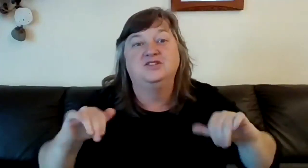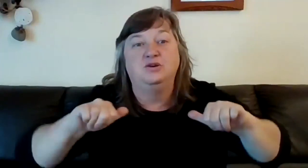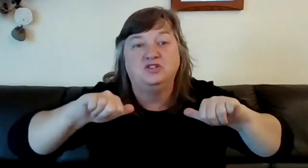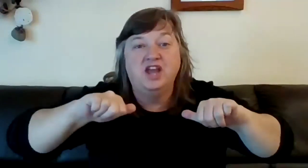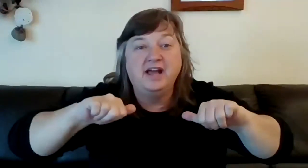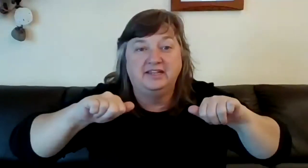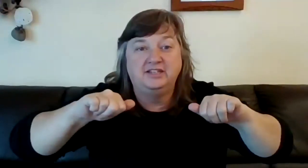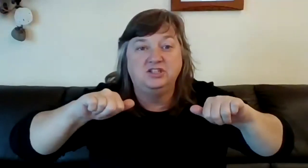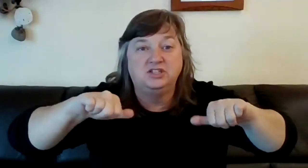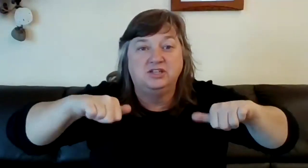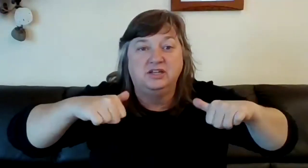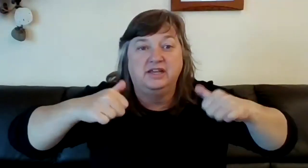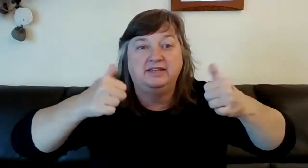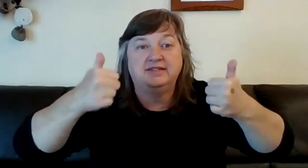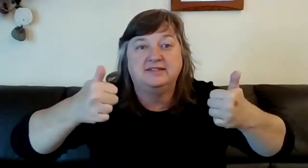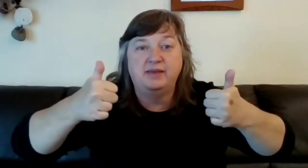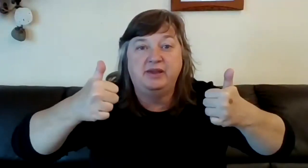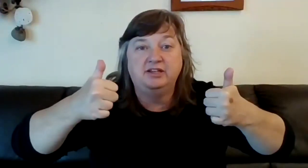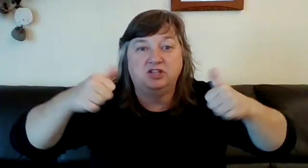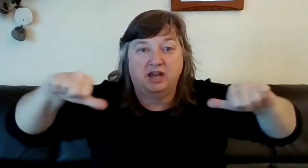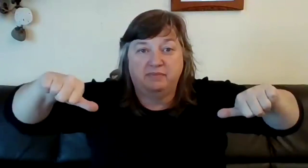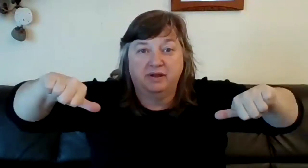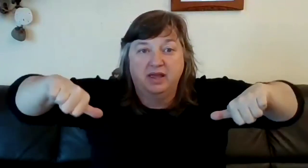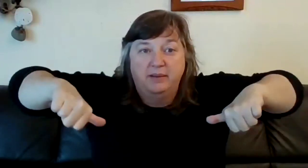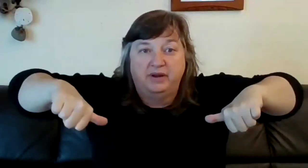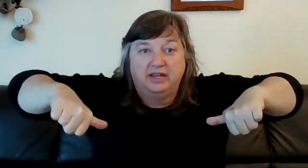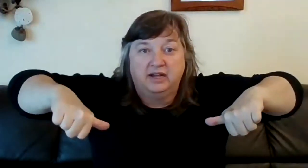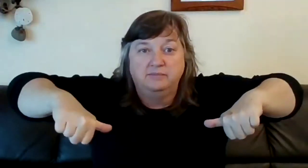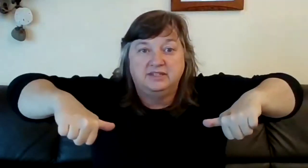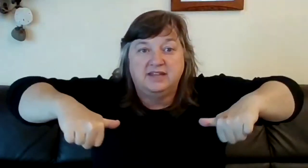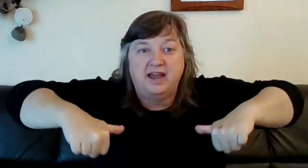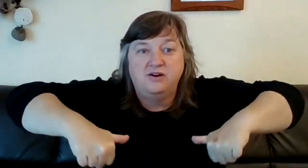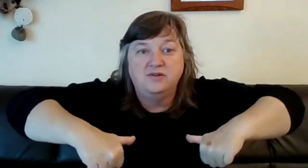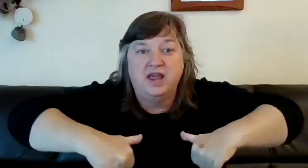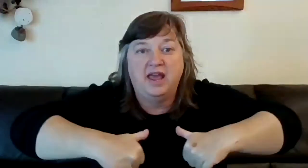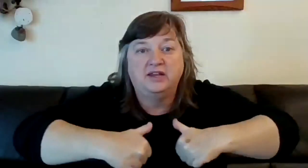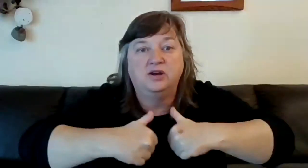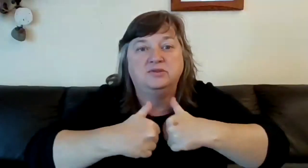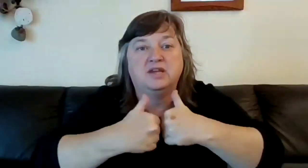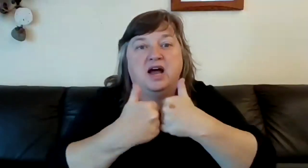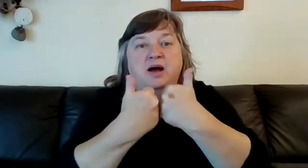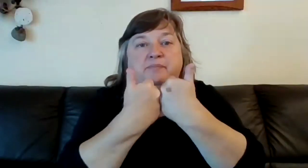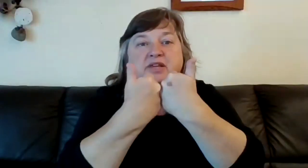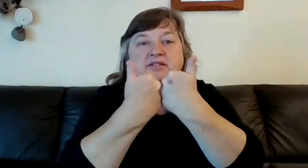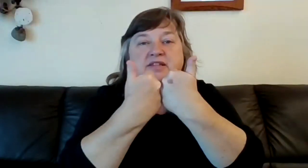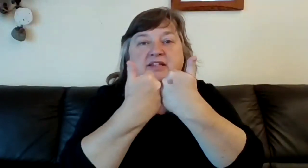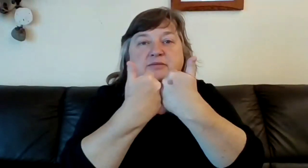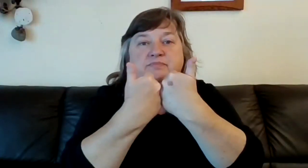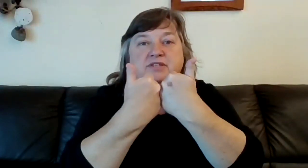So challenge is the same hand shape, but it comes down and goes up into that